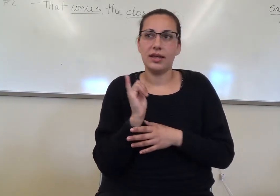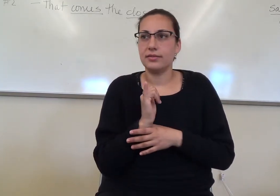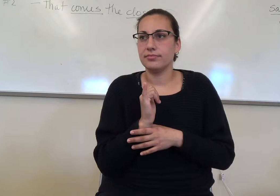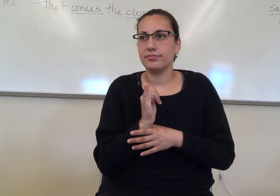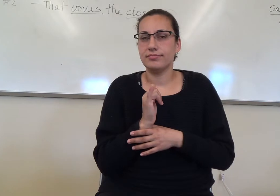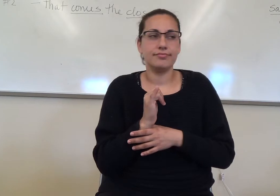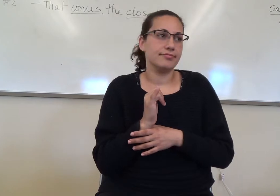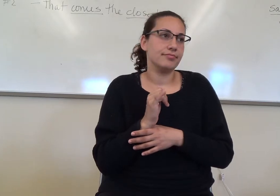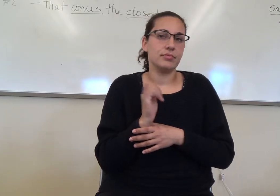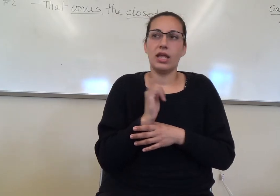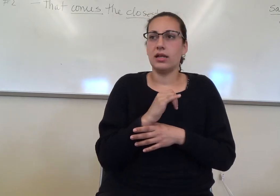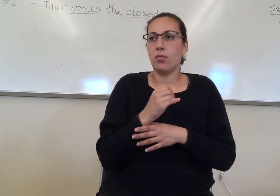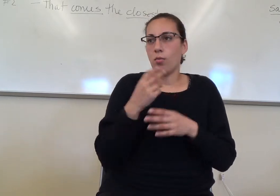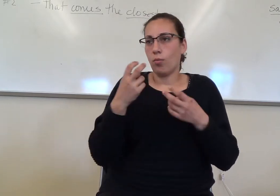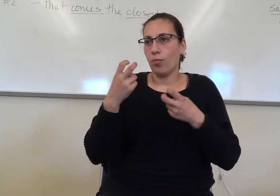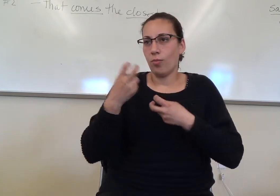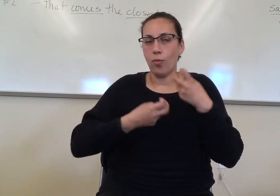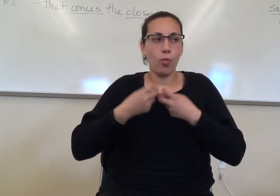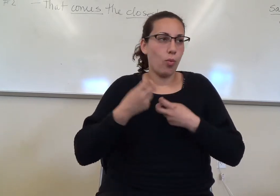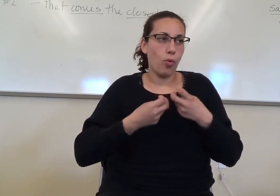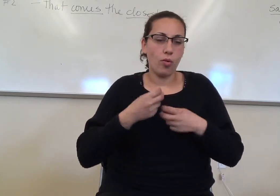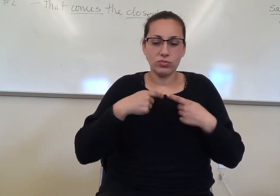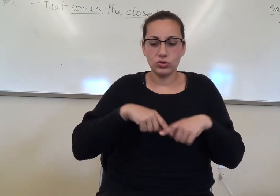during sleep, repeatedly awaken,